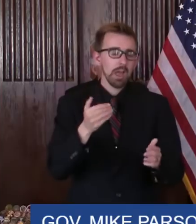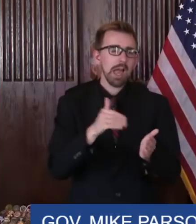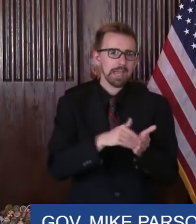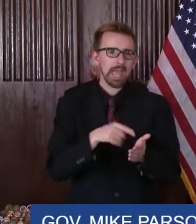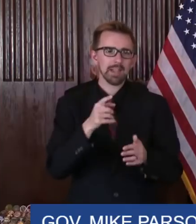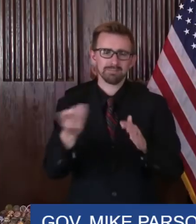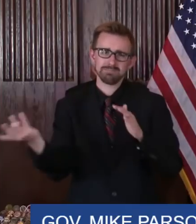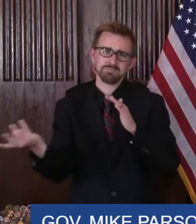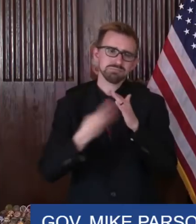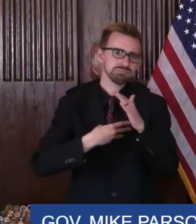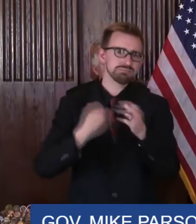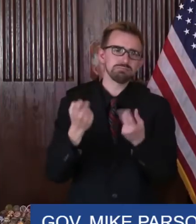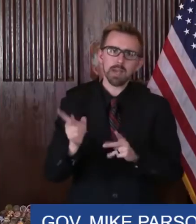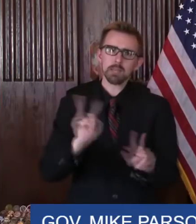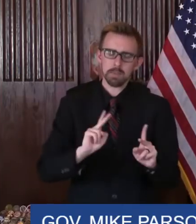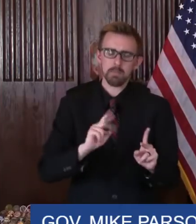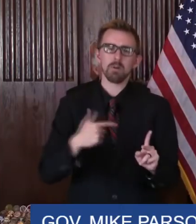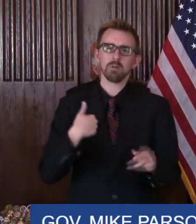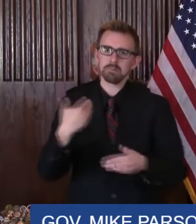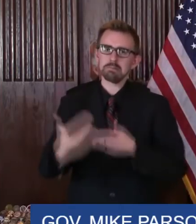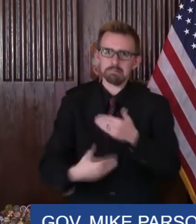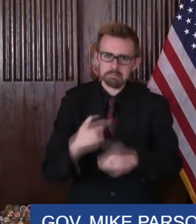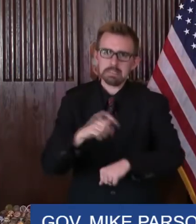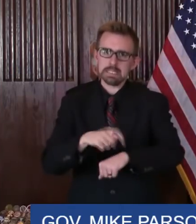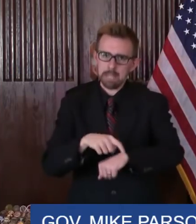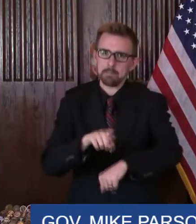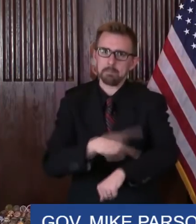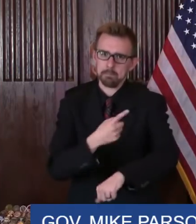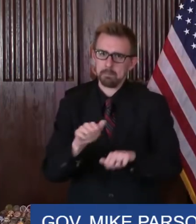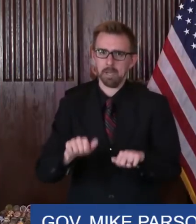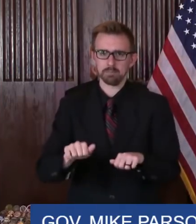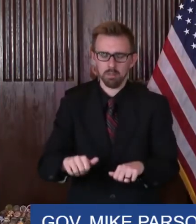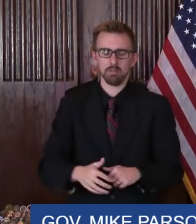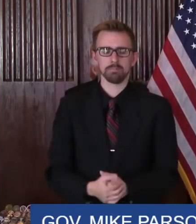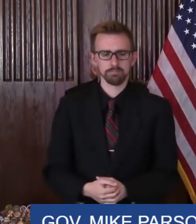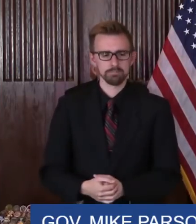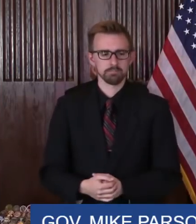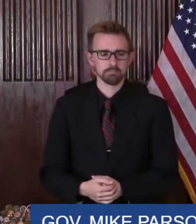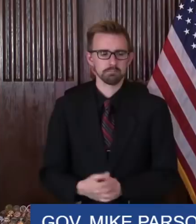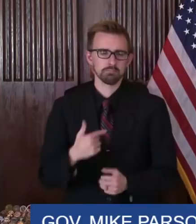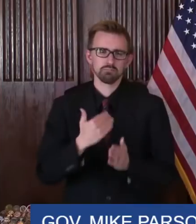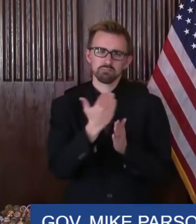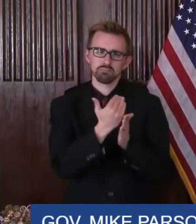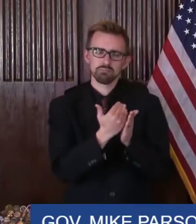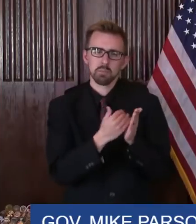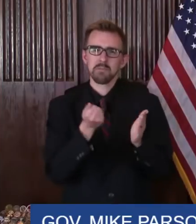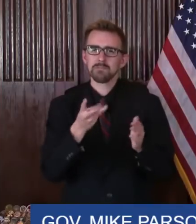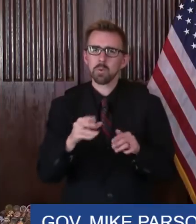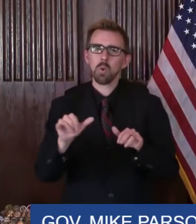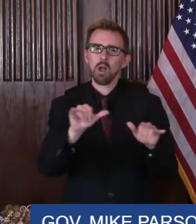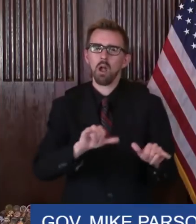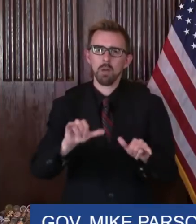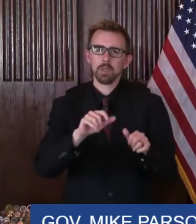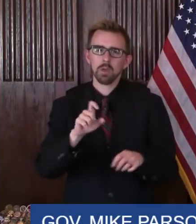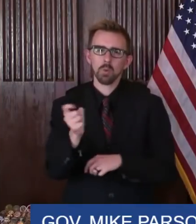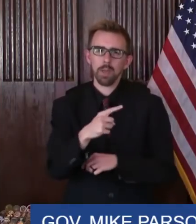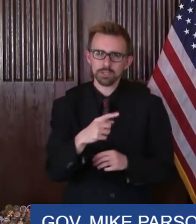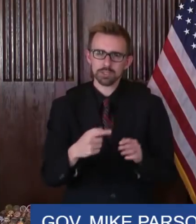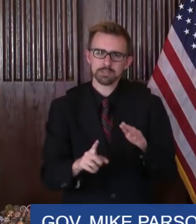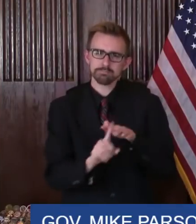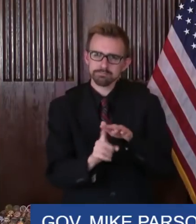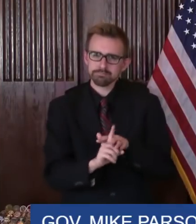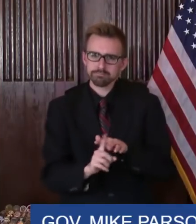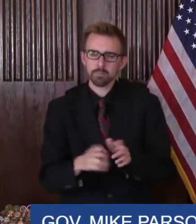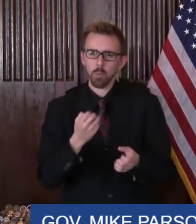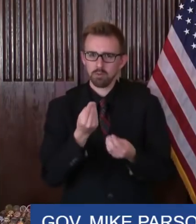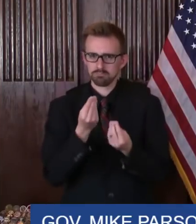few days. Let me just go through a few common questions that we're hearing to try to address a lot of issues that have come up over the